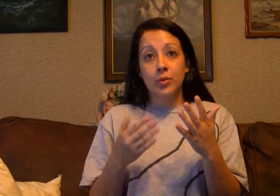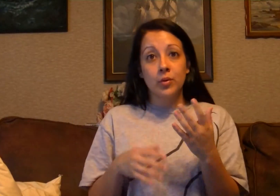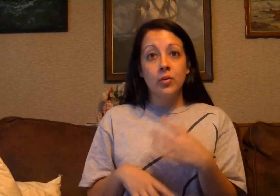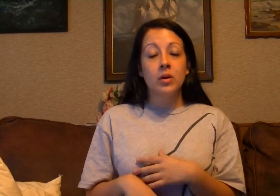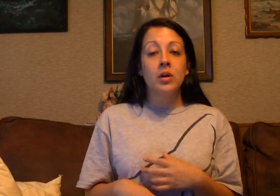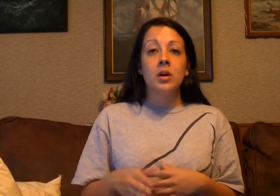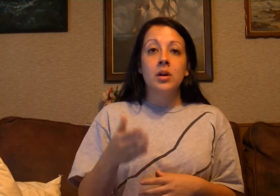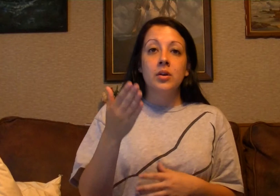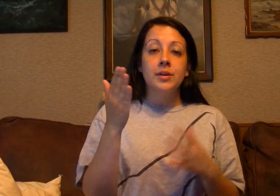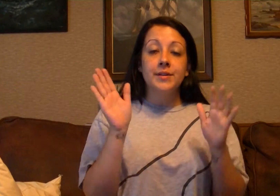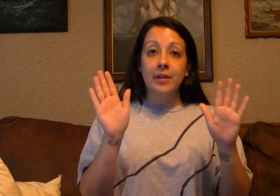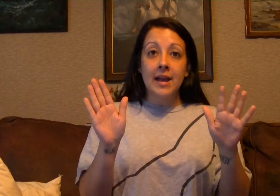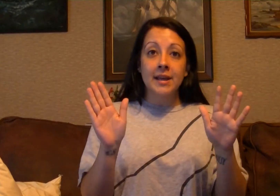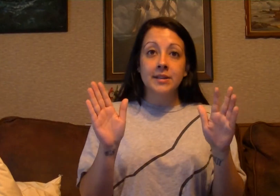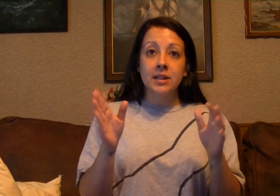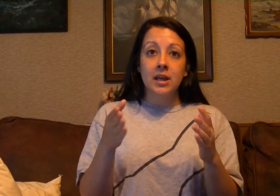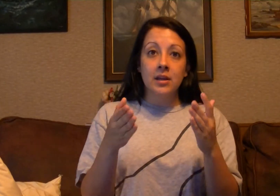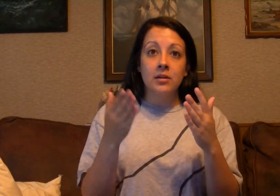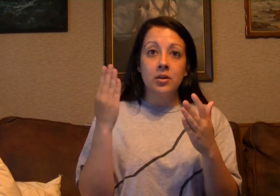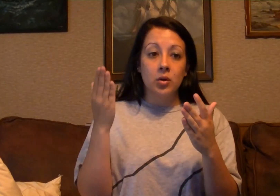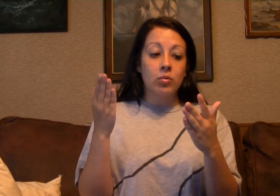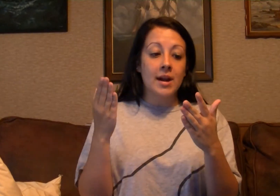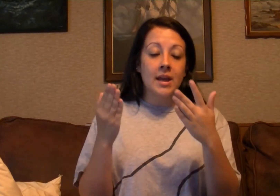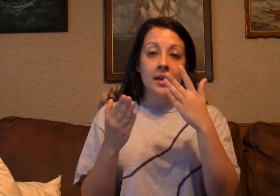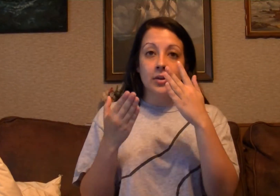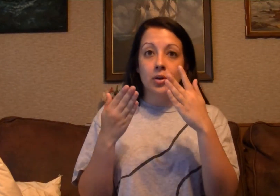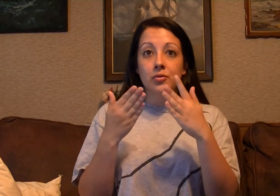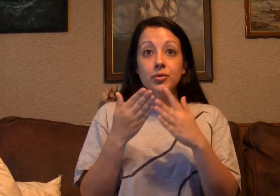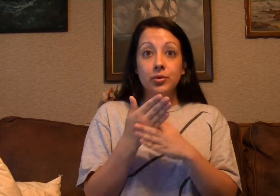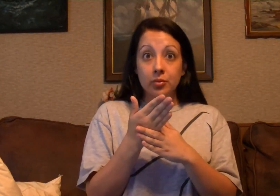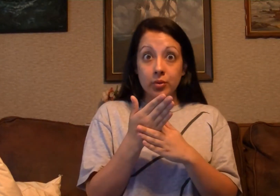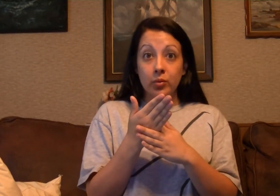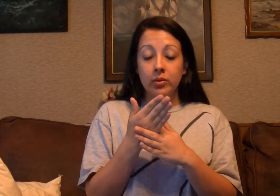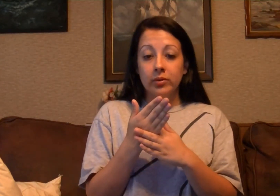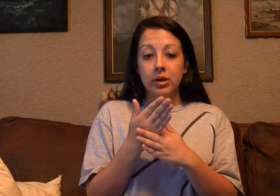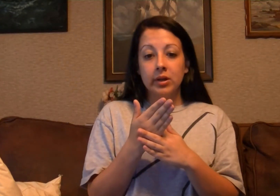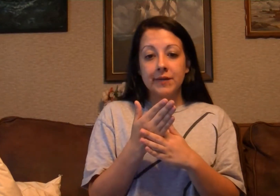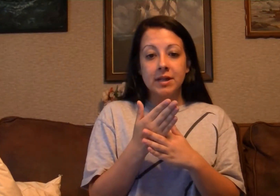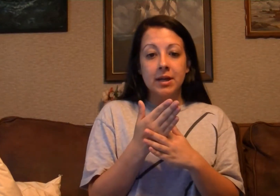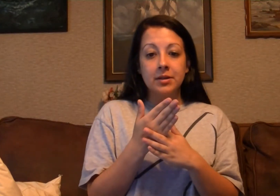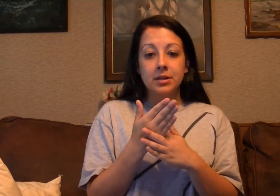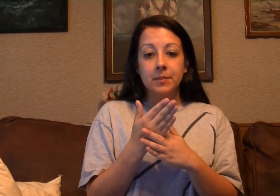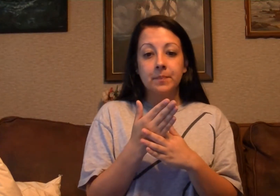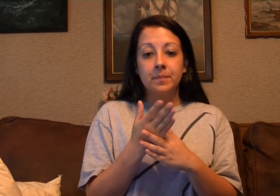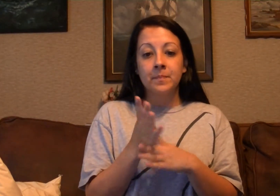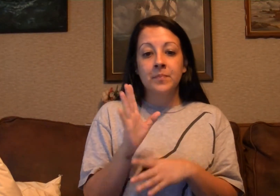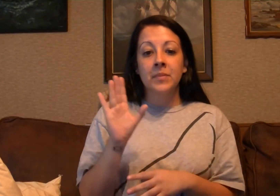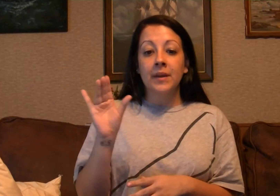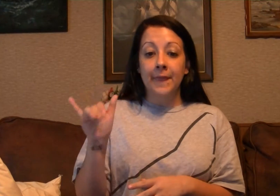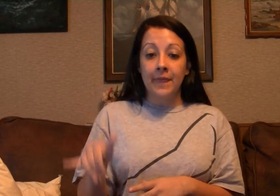Through is flat hands again. Your right hand goes through your left hand.